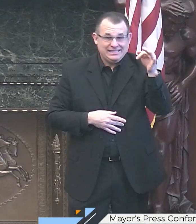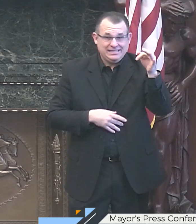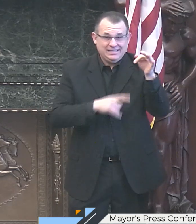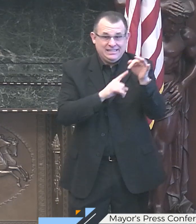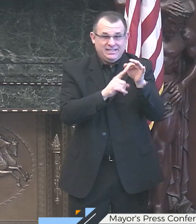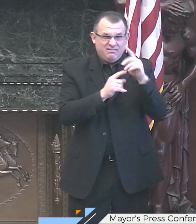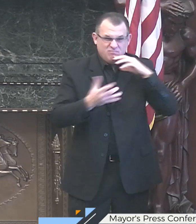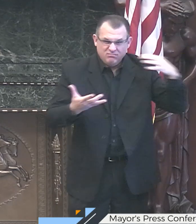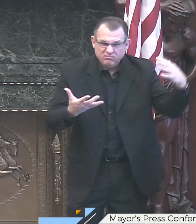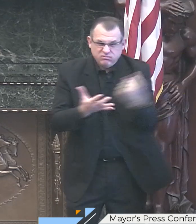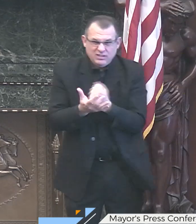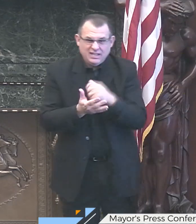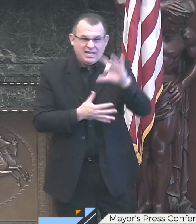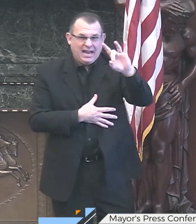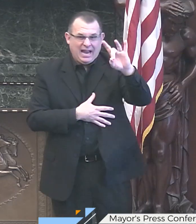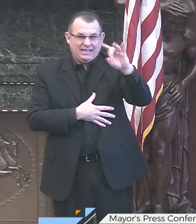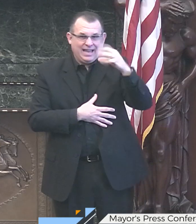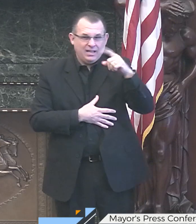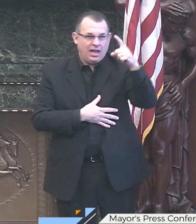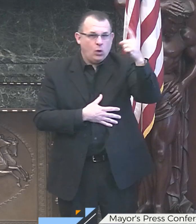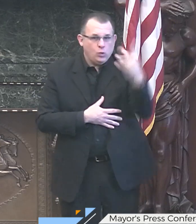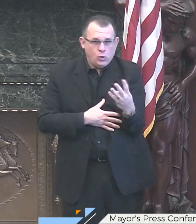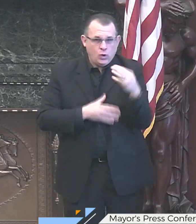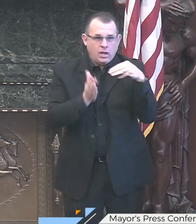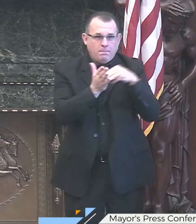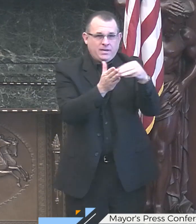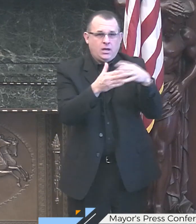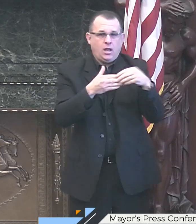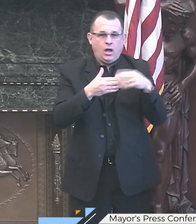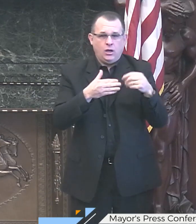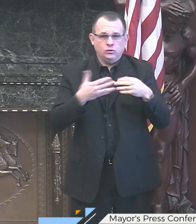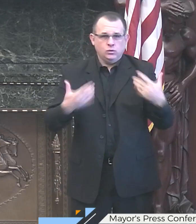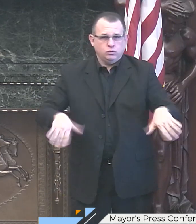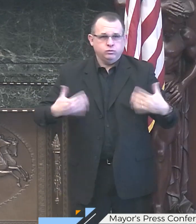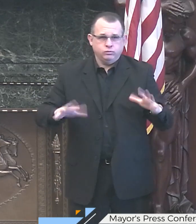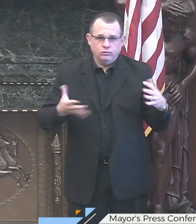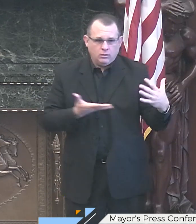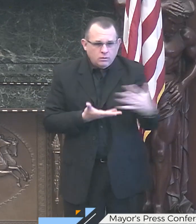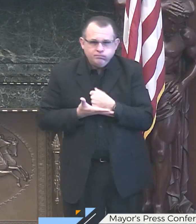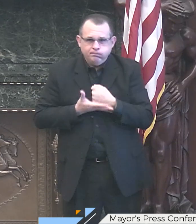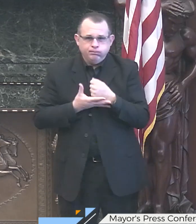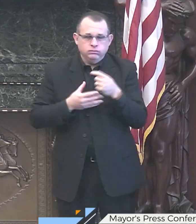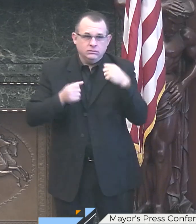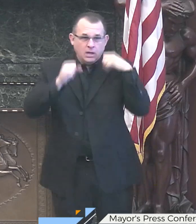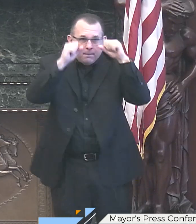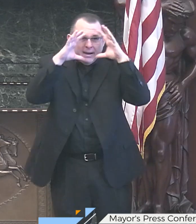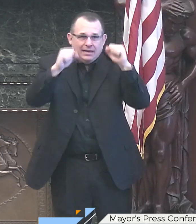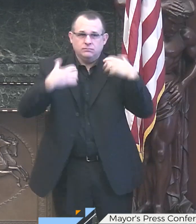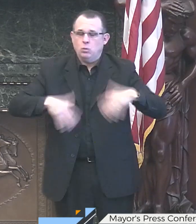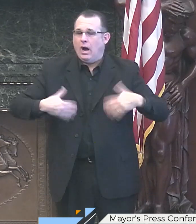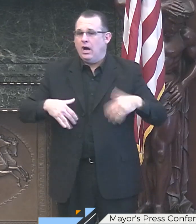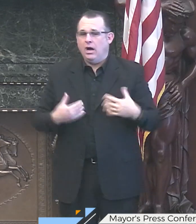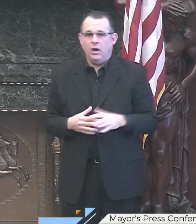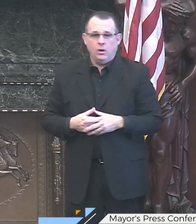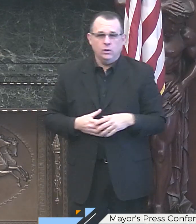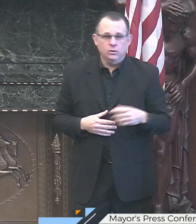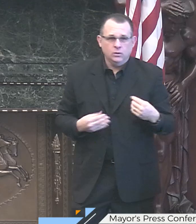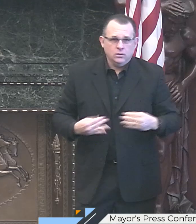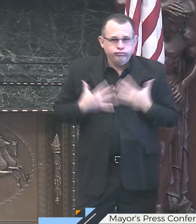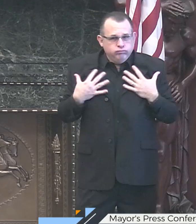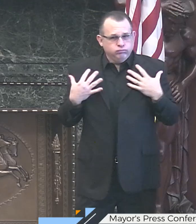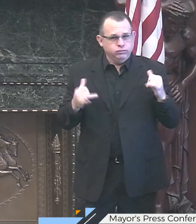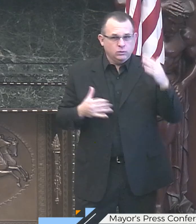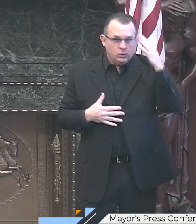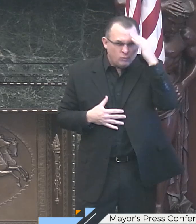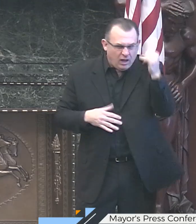of $8.25 million. That's amazing and really a wonderful thing. Most inspiring is that over 700 of you